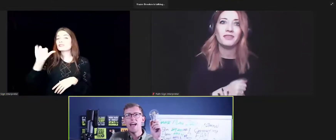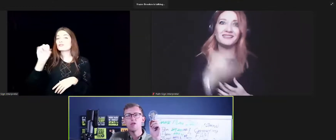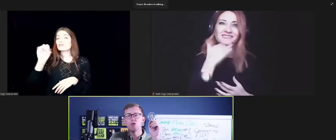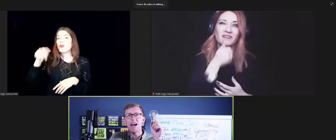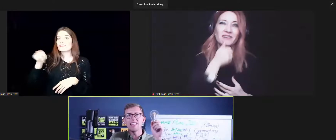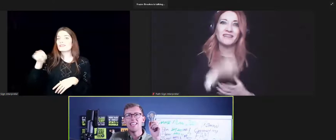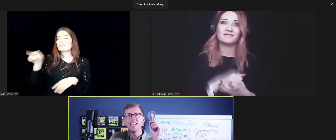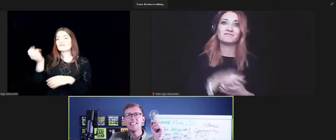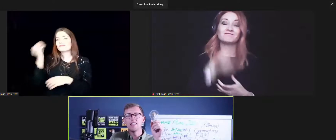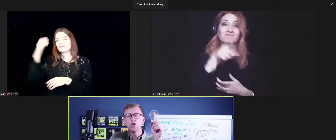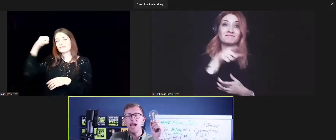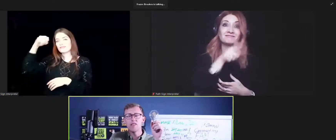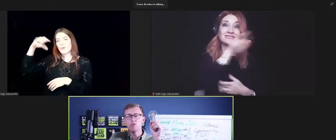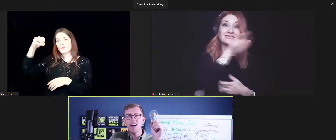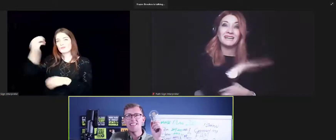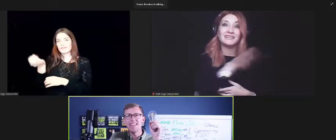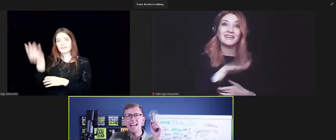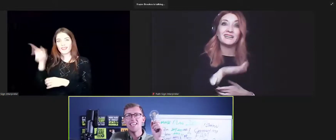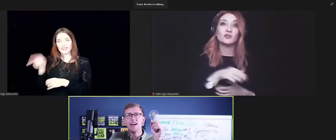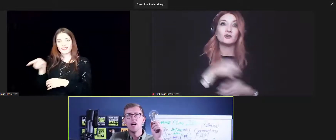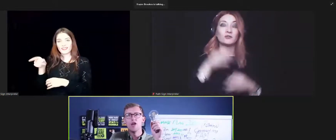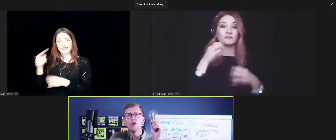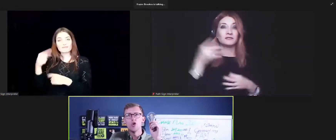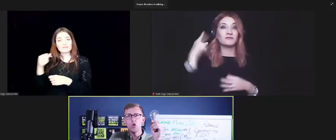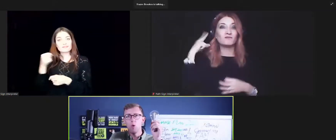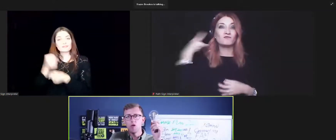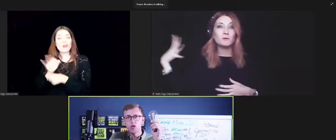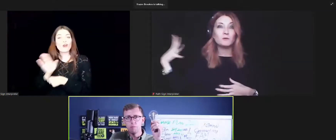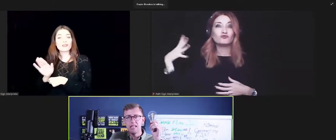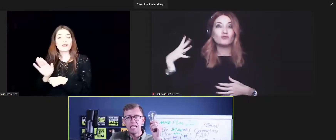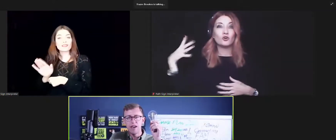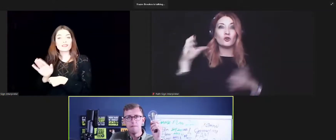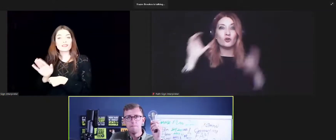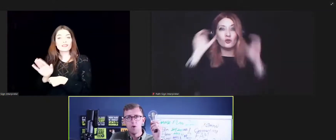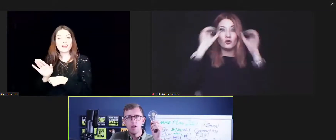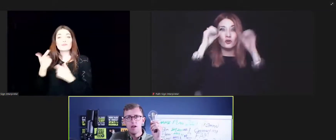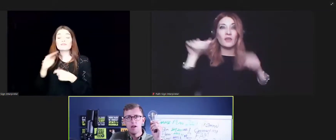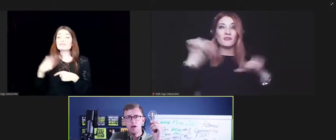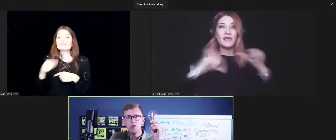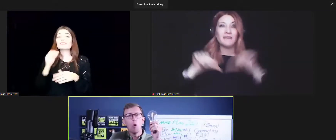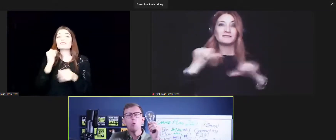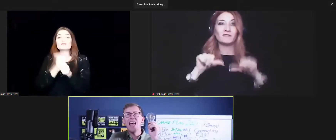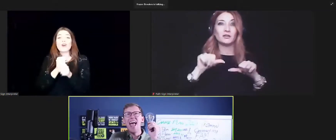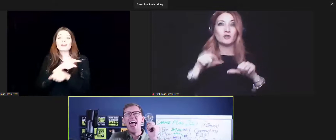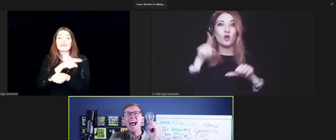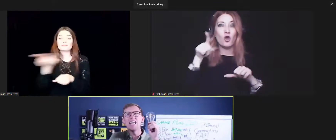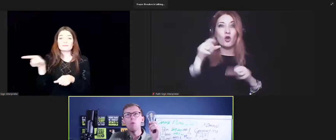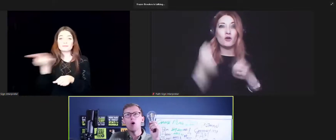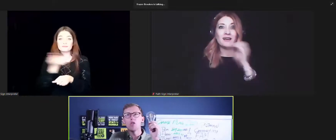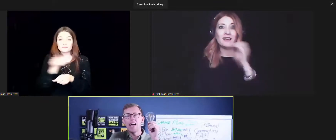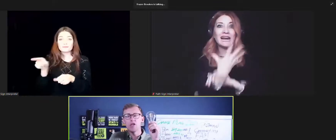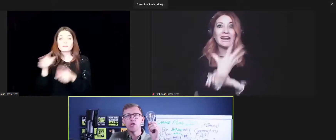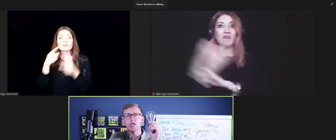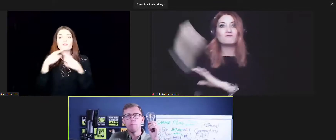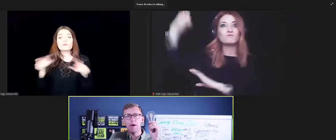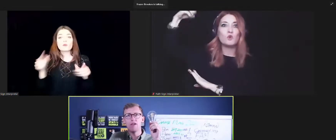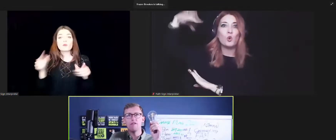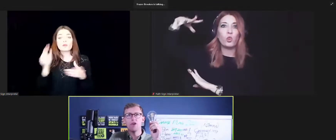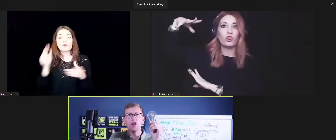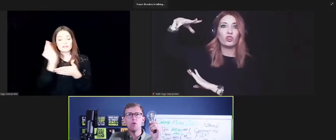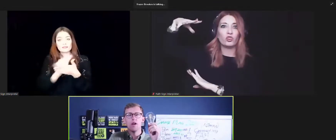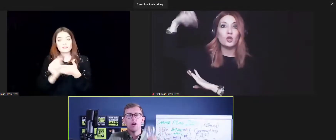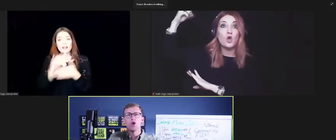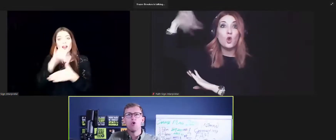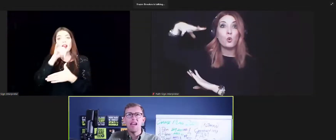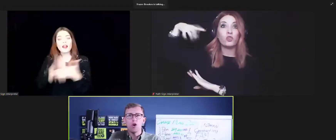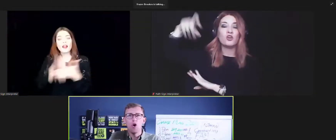get to write the letter that you want to believe in. Don't let anyone else's opinion of